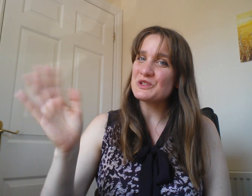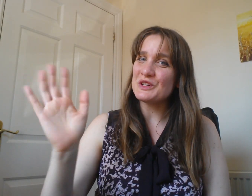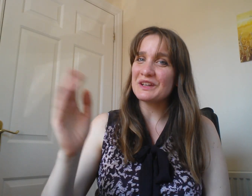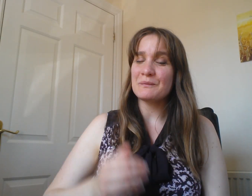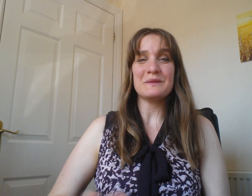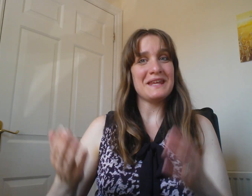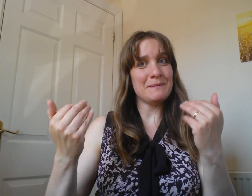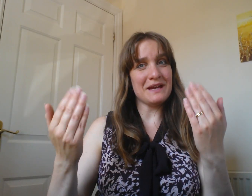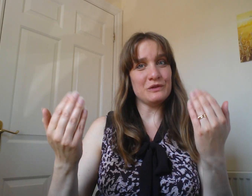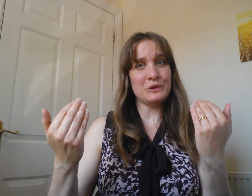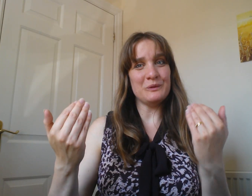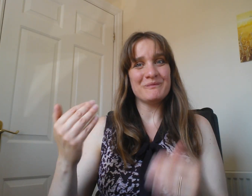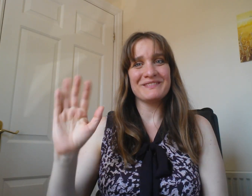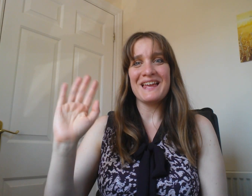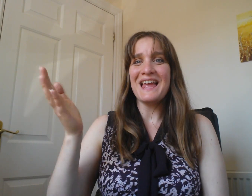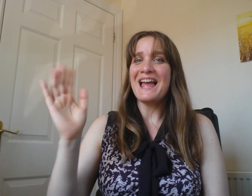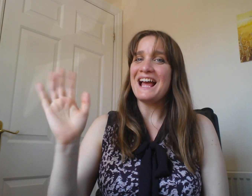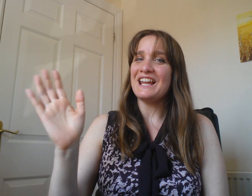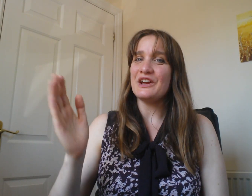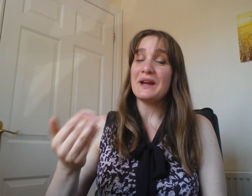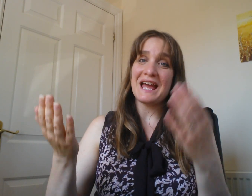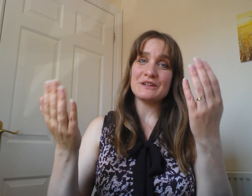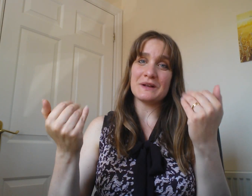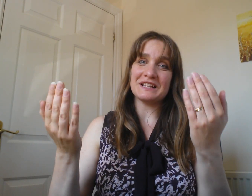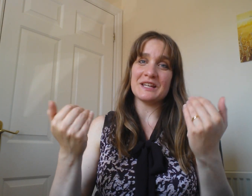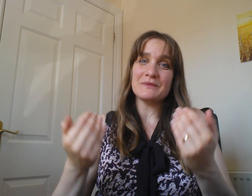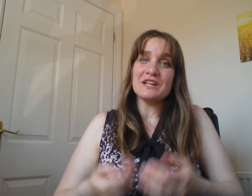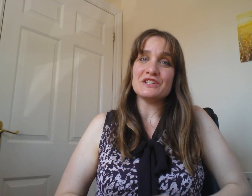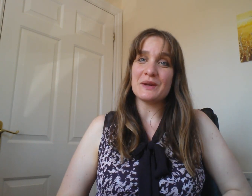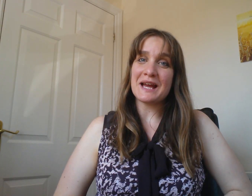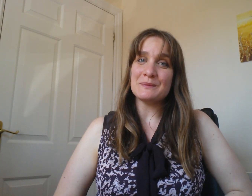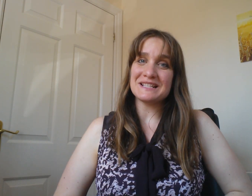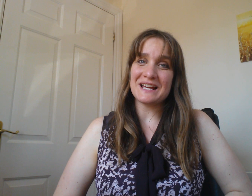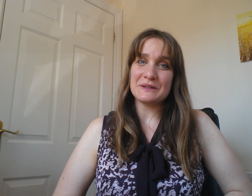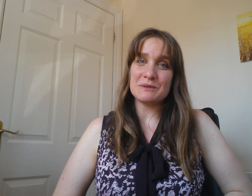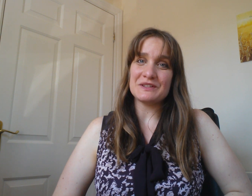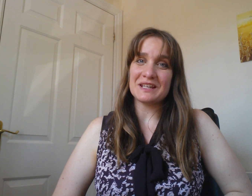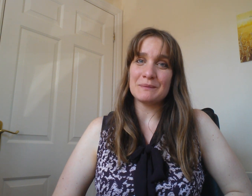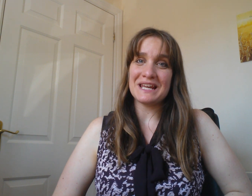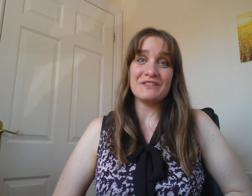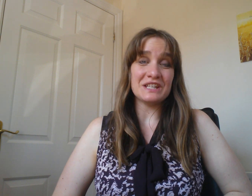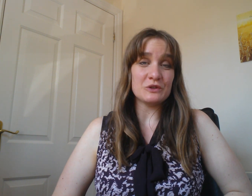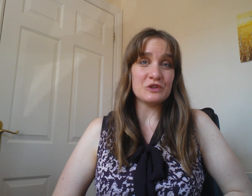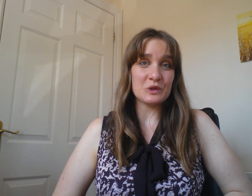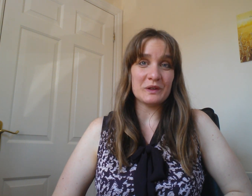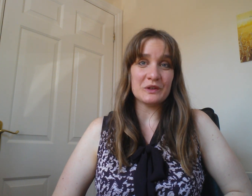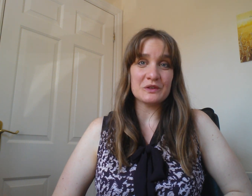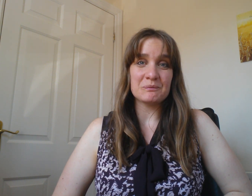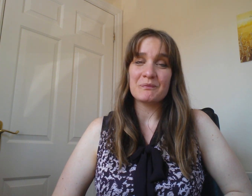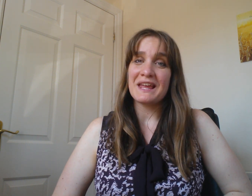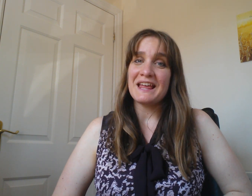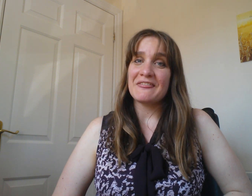Bonjour et bienvenue. Hello and welcome to Amber's Language, Music and Play video tutorials.